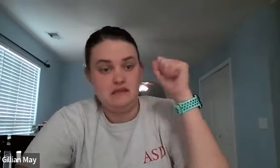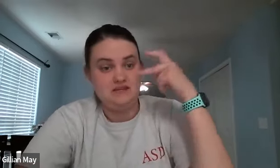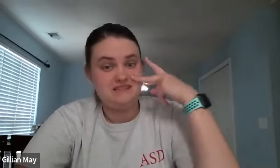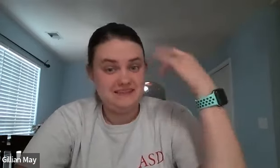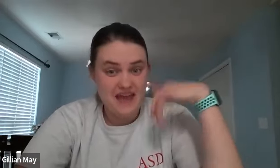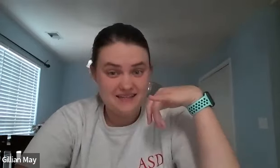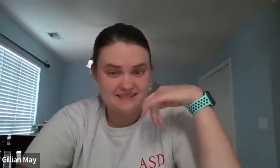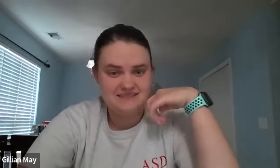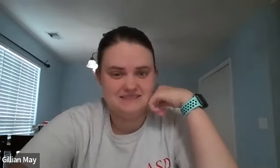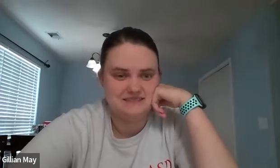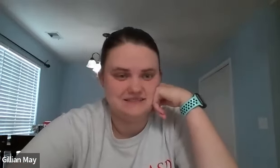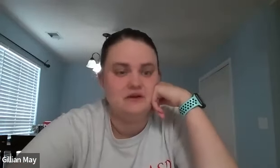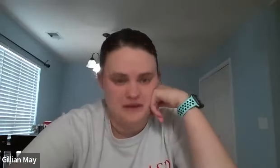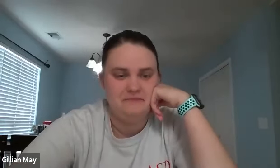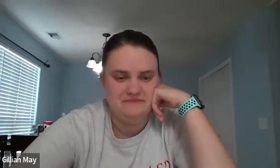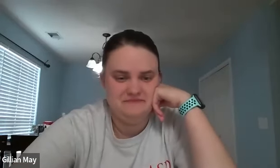Can you see that? Okay.